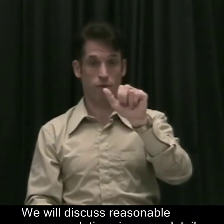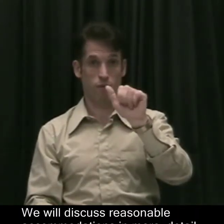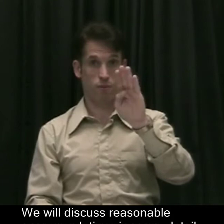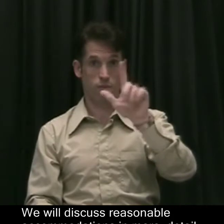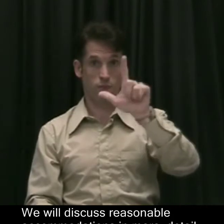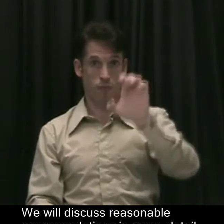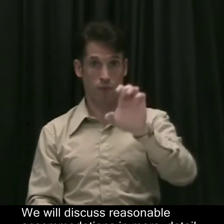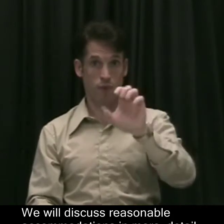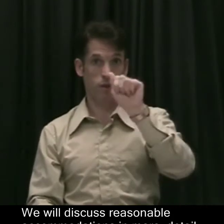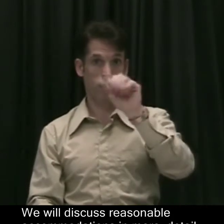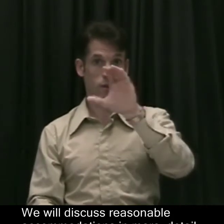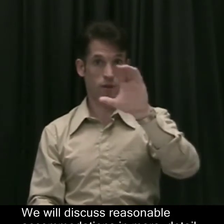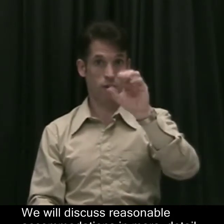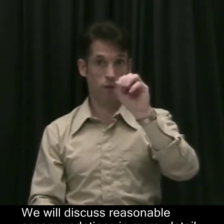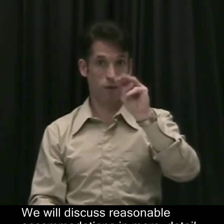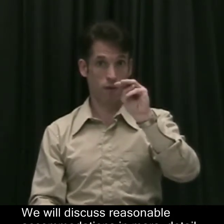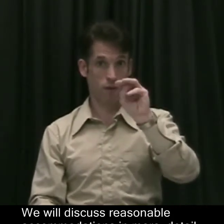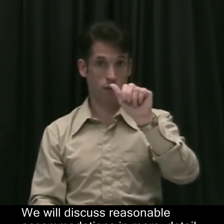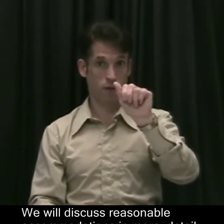more detail in a future podcast.